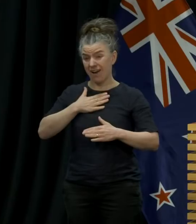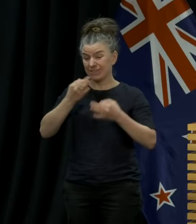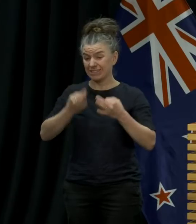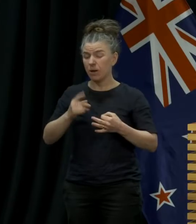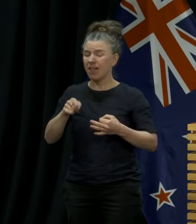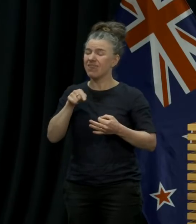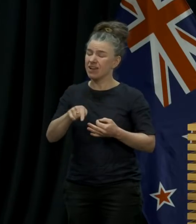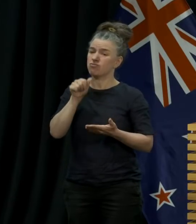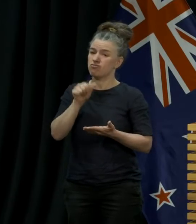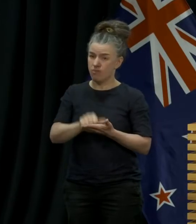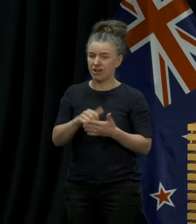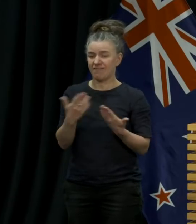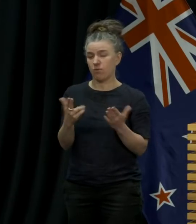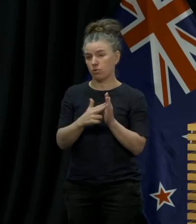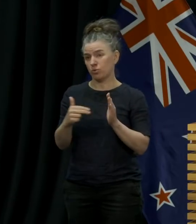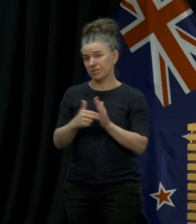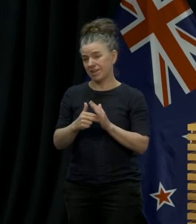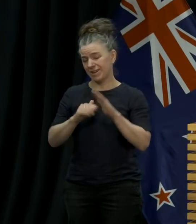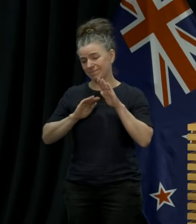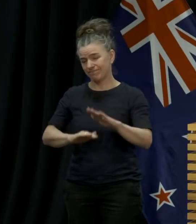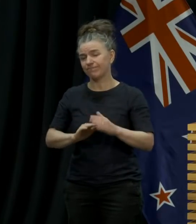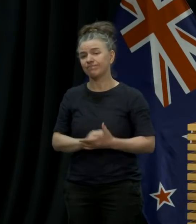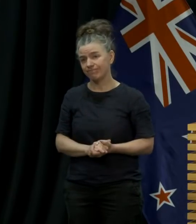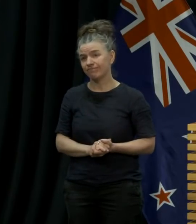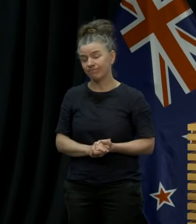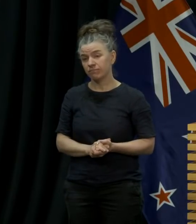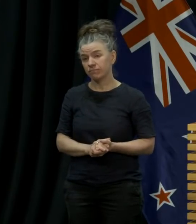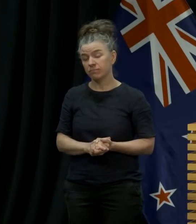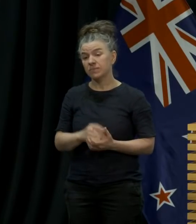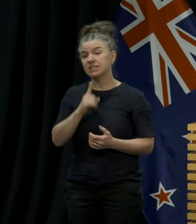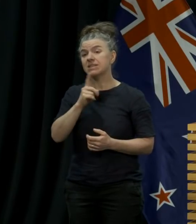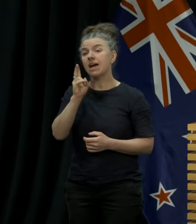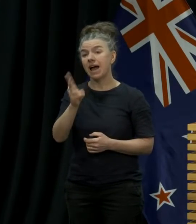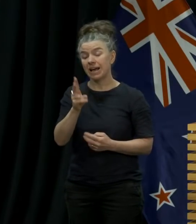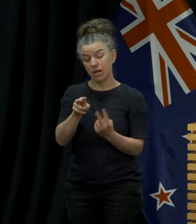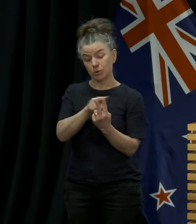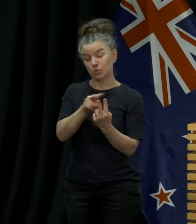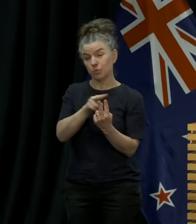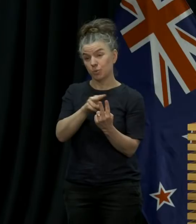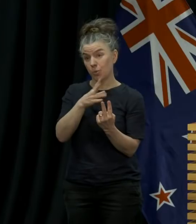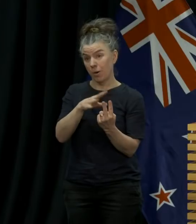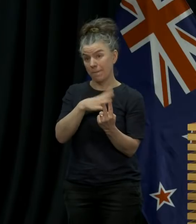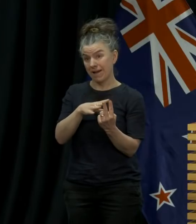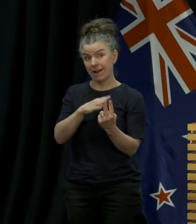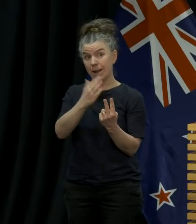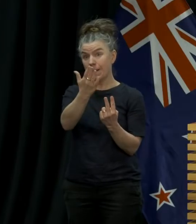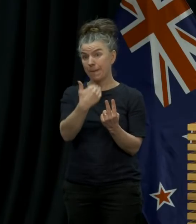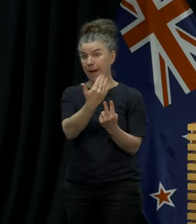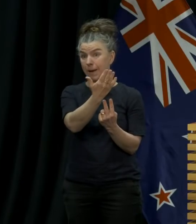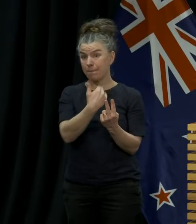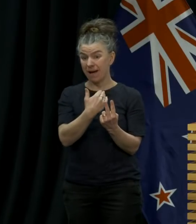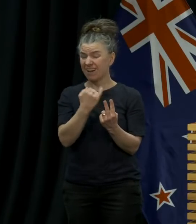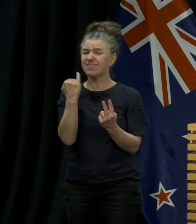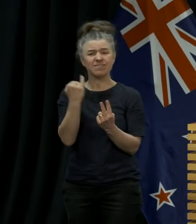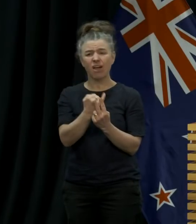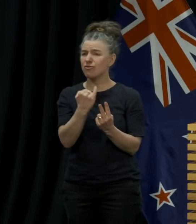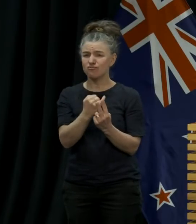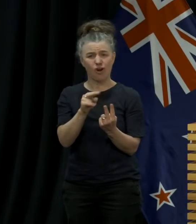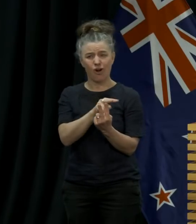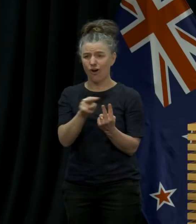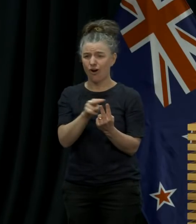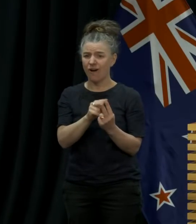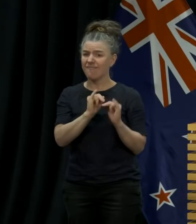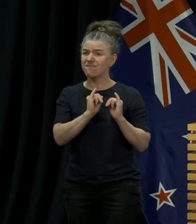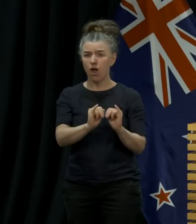country. I do want to stress, though, that the 2 New Zealanders involved in this case, they have done nothing